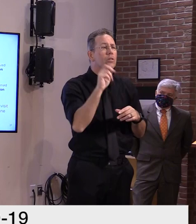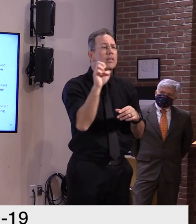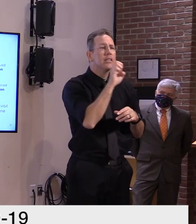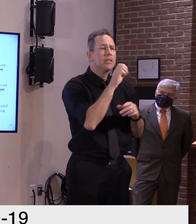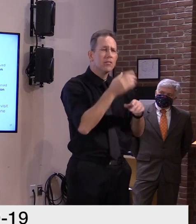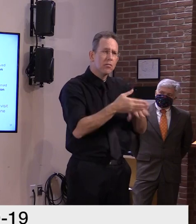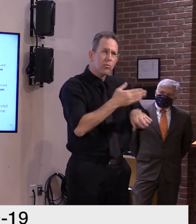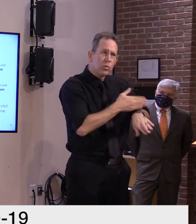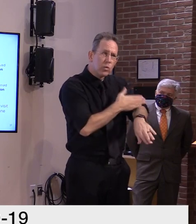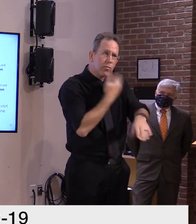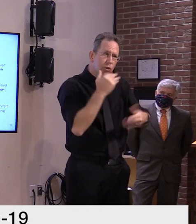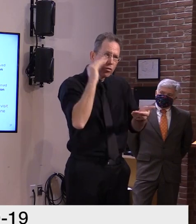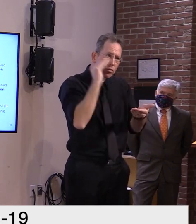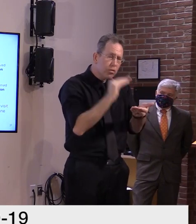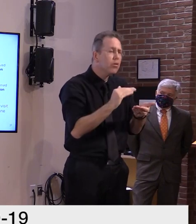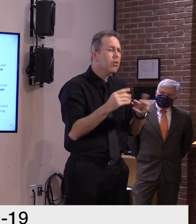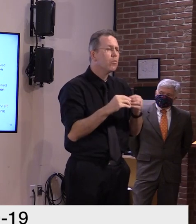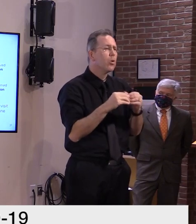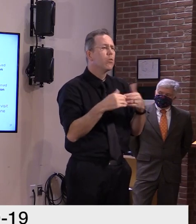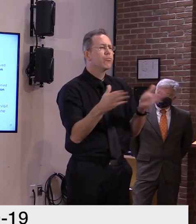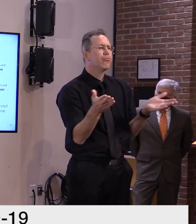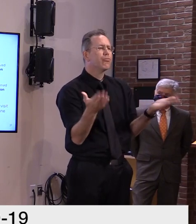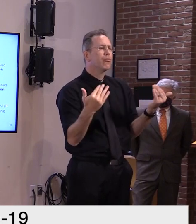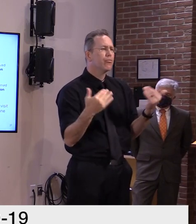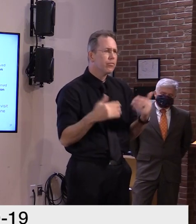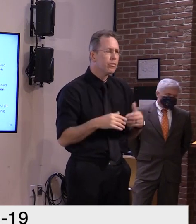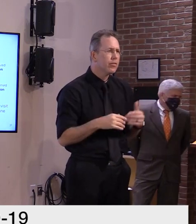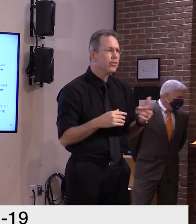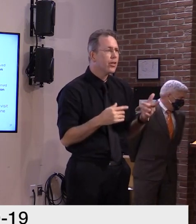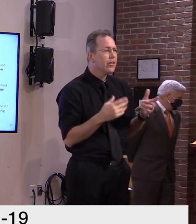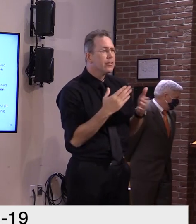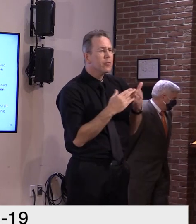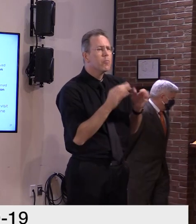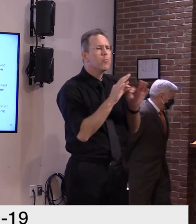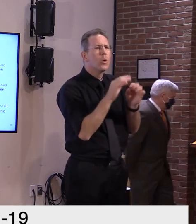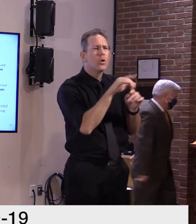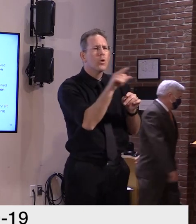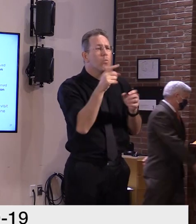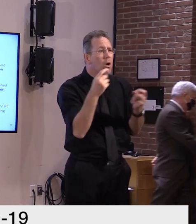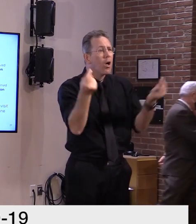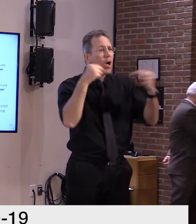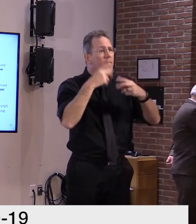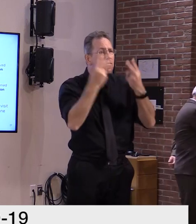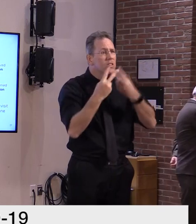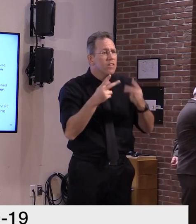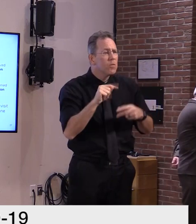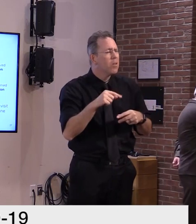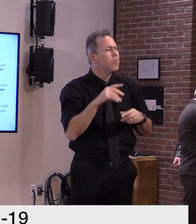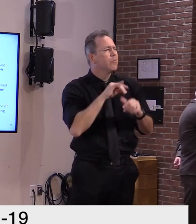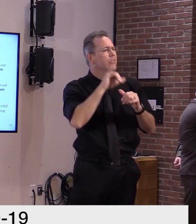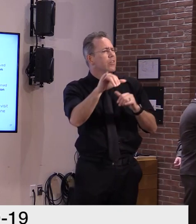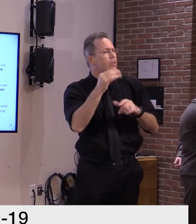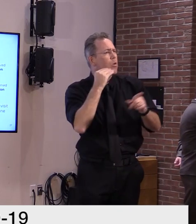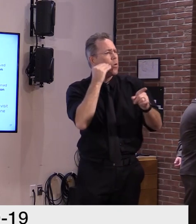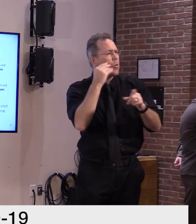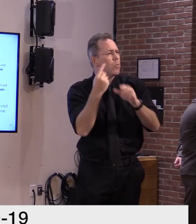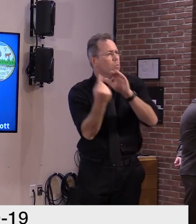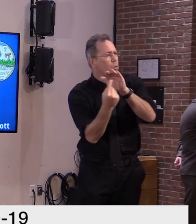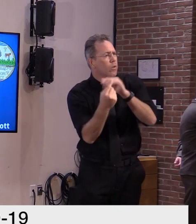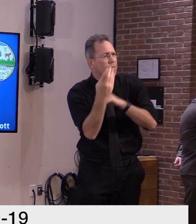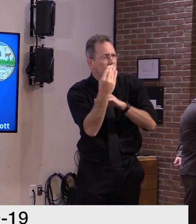mentioned, quarantining before you come to Vermont is a real option as well. And again, it's up to the ski resort